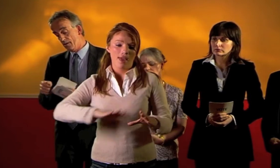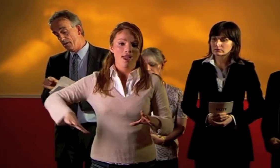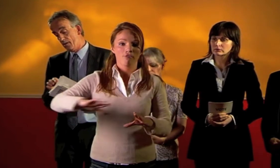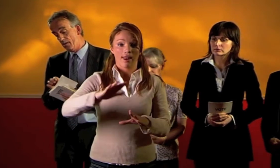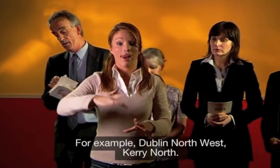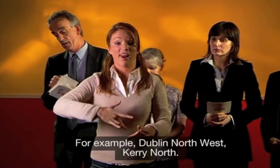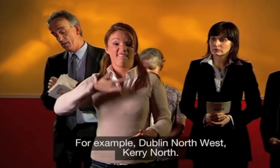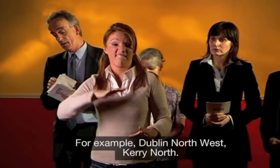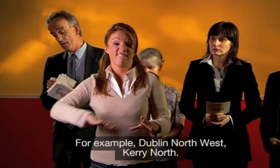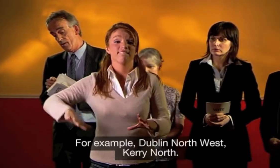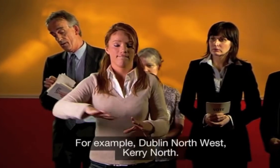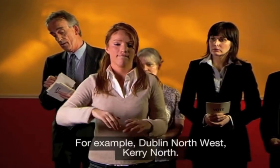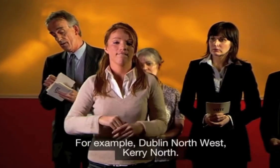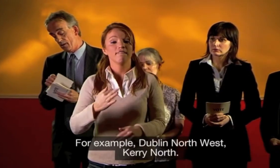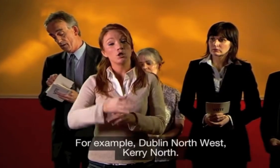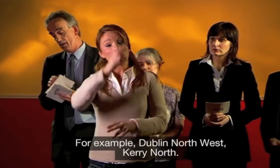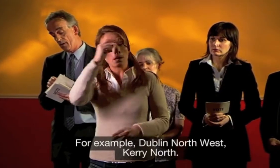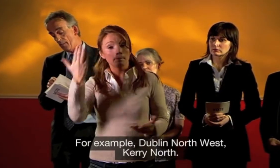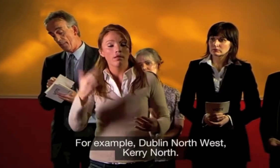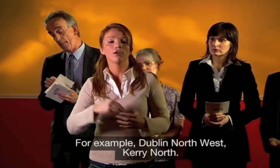For example, Dublin North West,